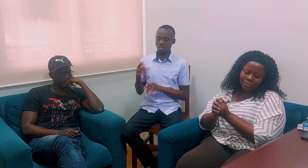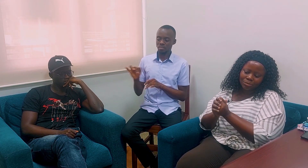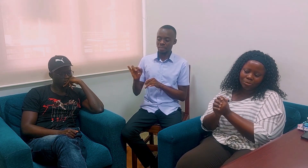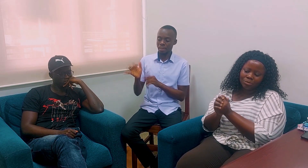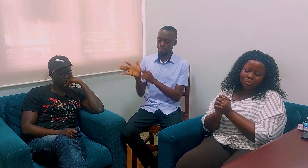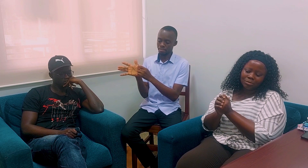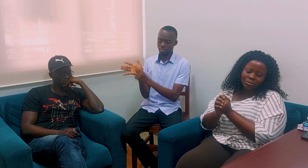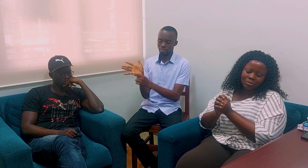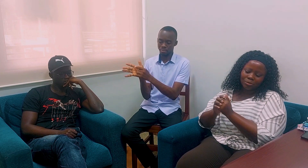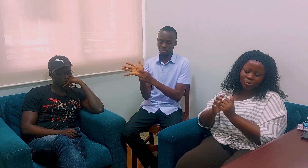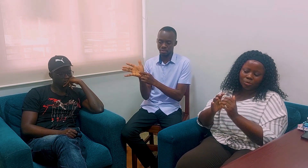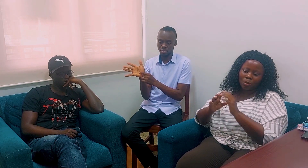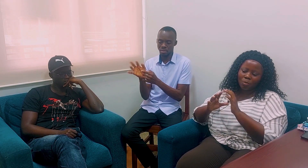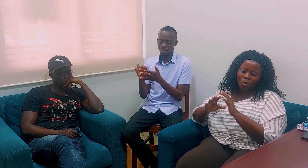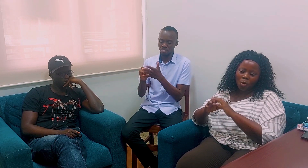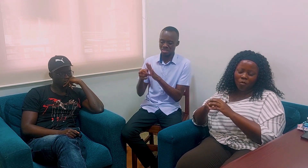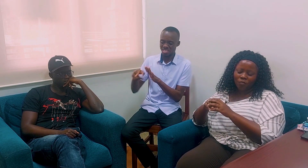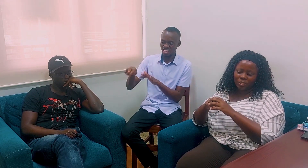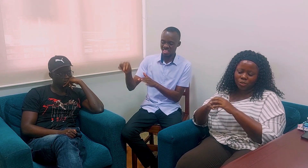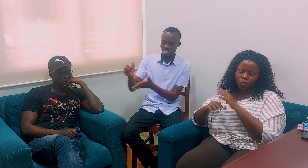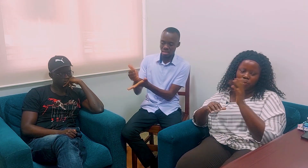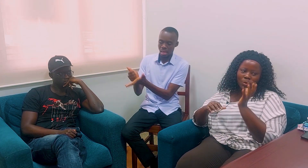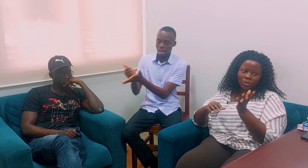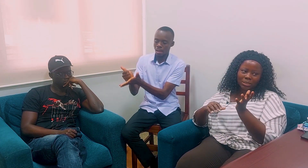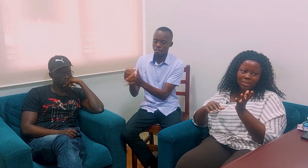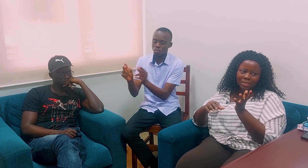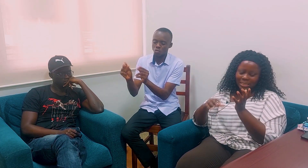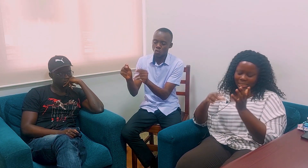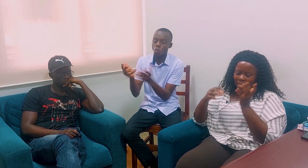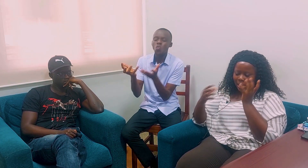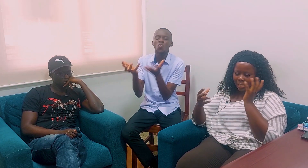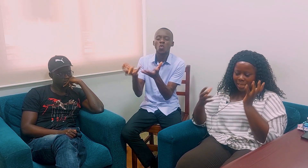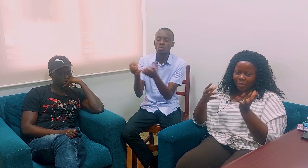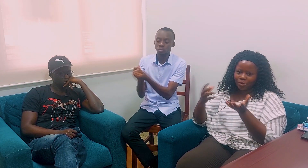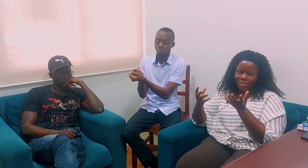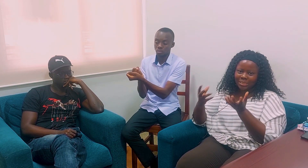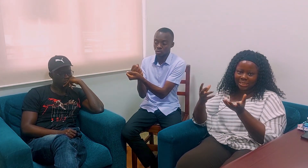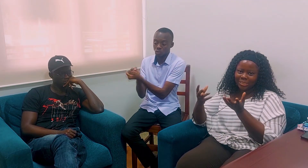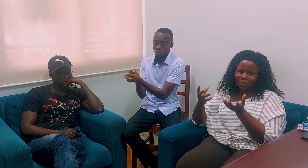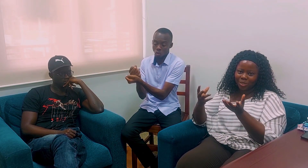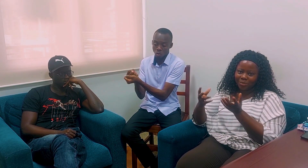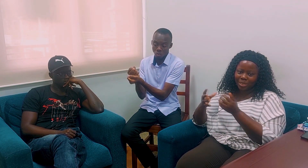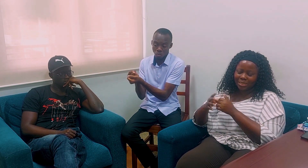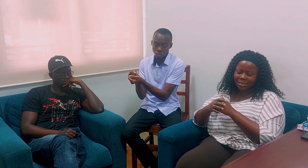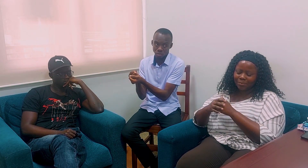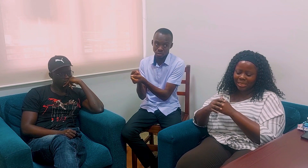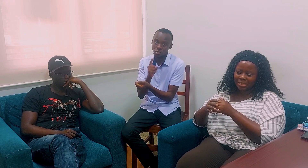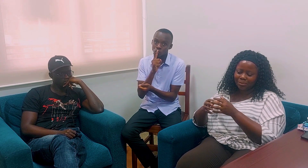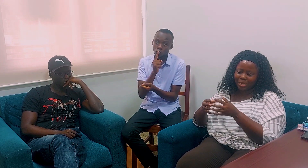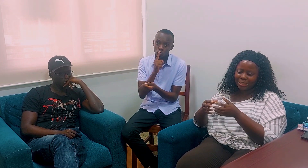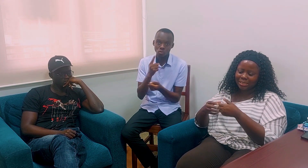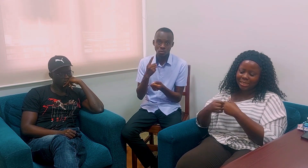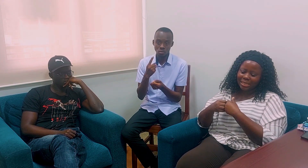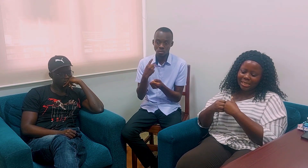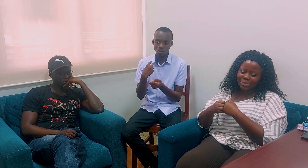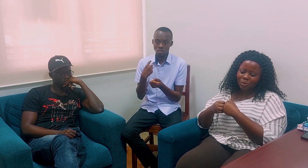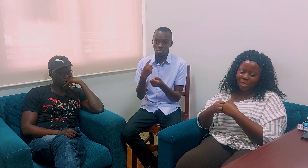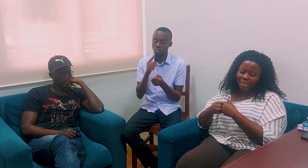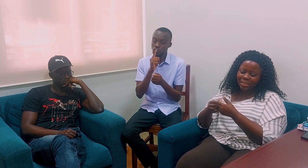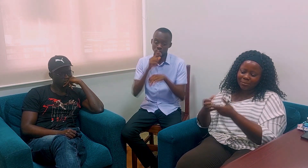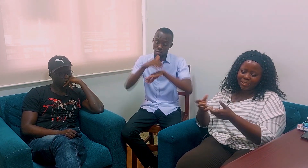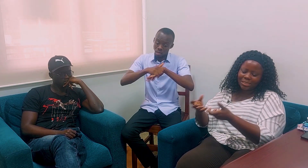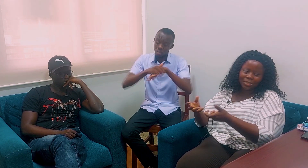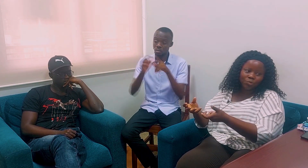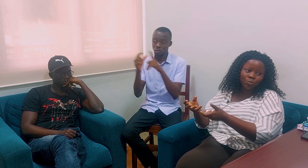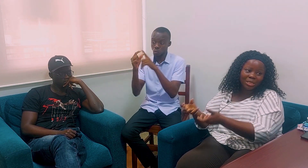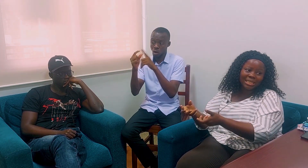assistance, no more of support. I know it's English words we are interplaying, but it's more like